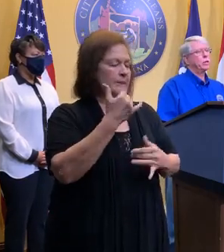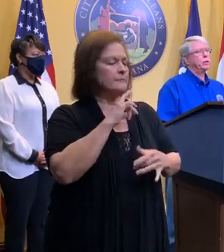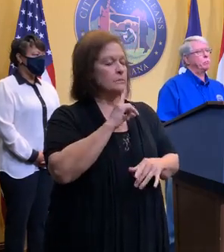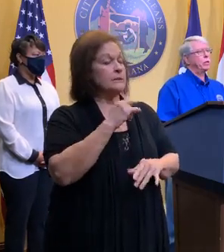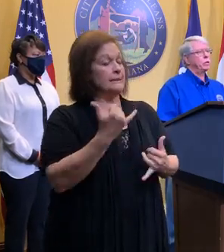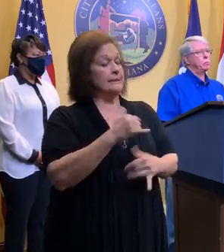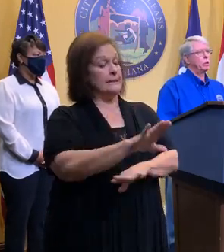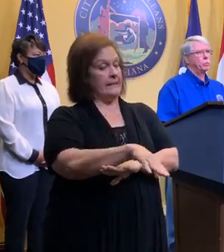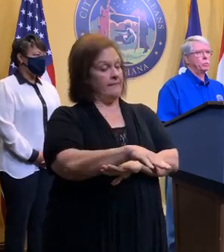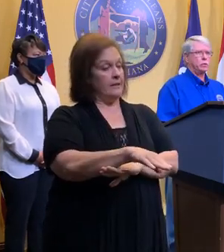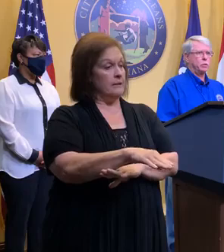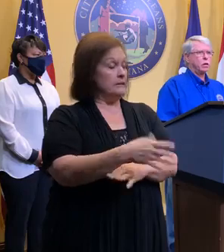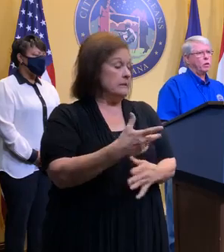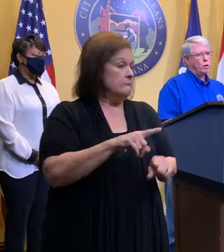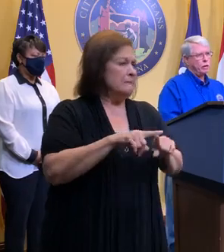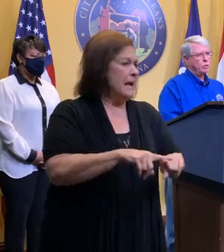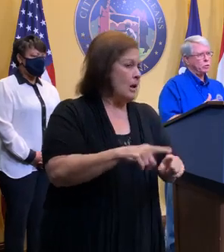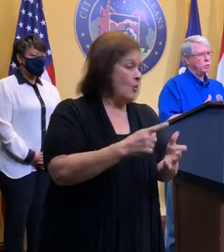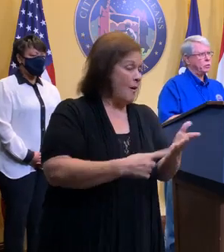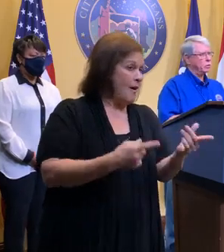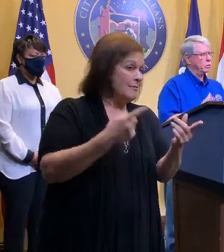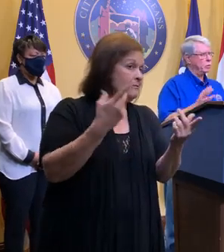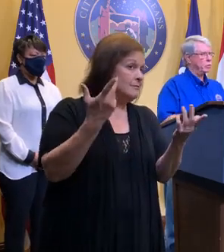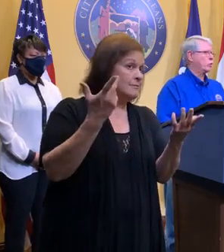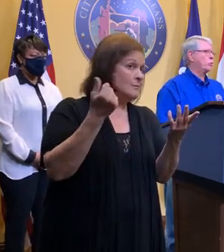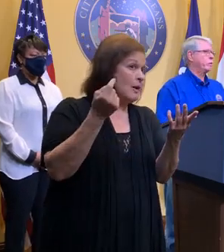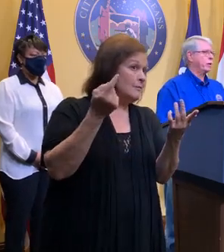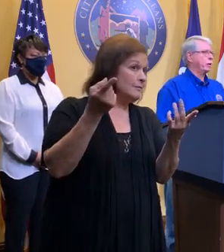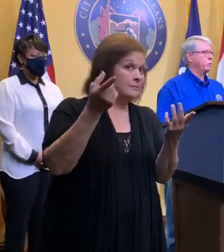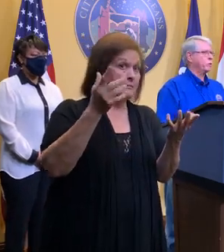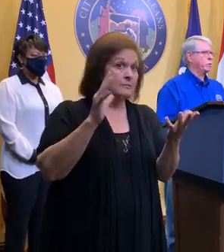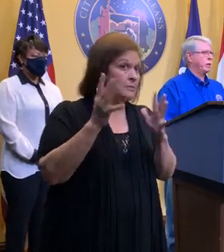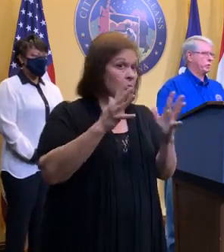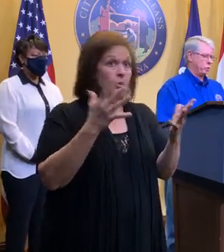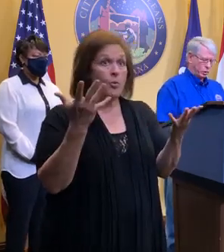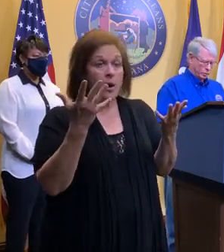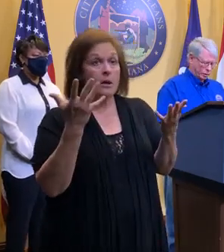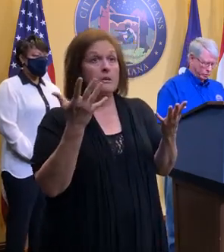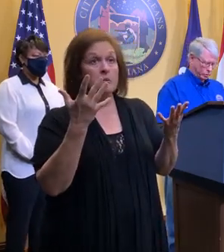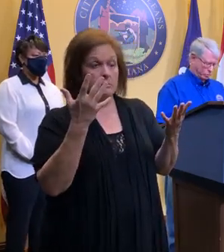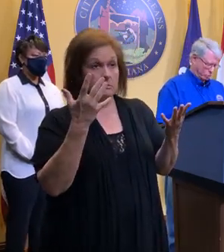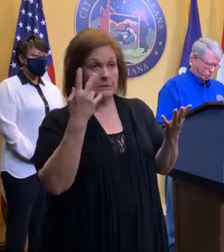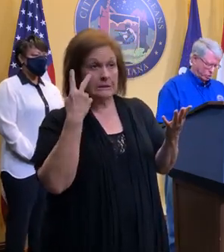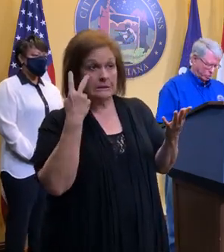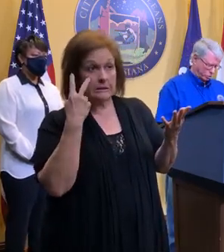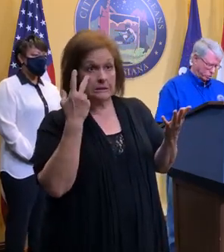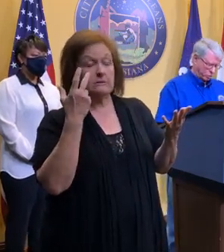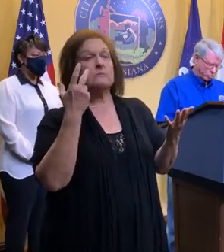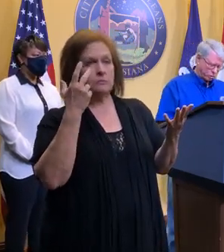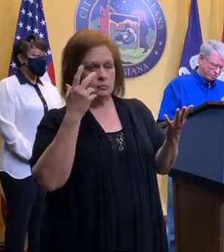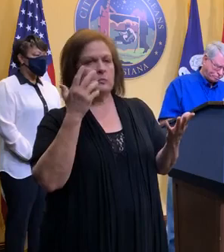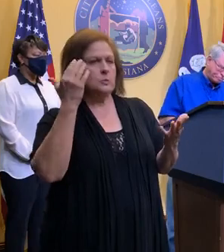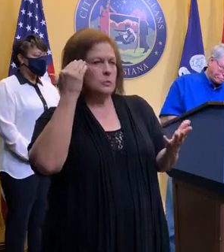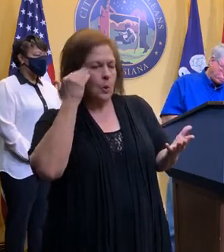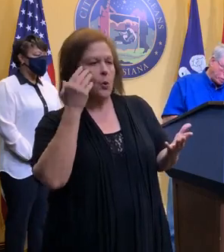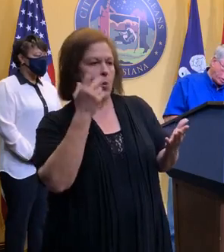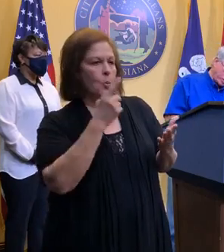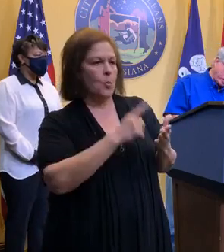perhaps closing that, depending upon what or how this storm evolves over the next 12 hours or so.